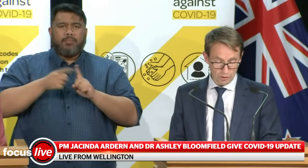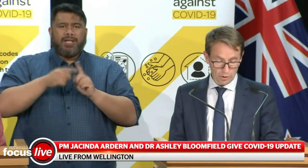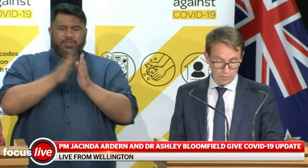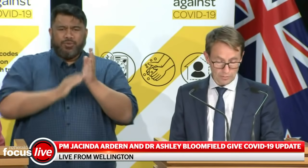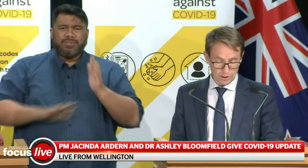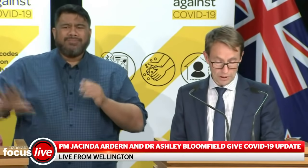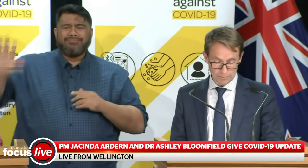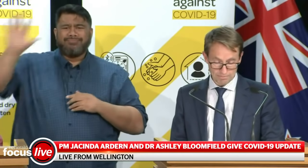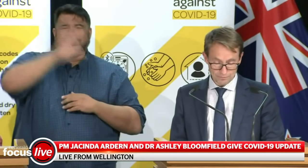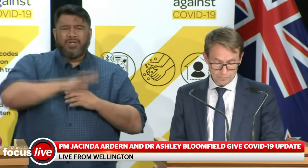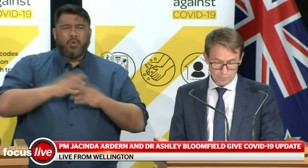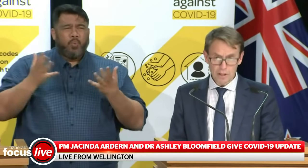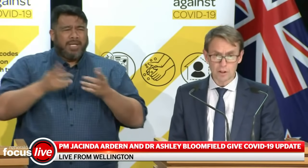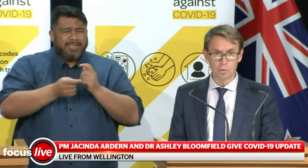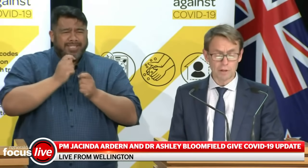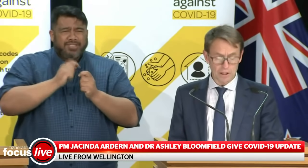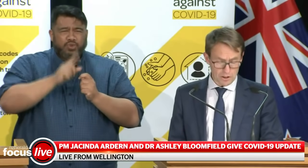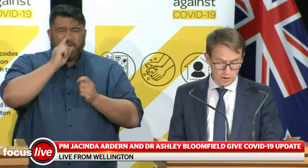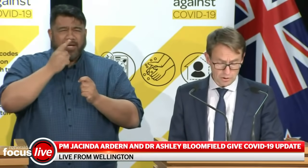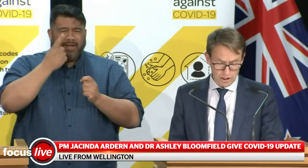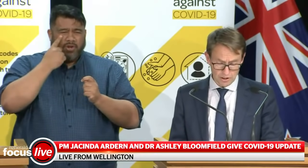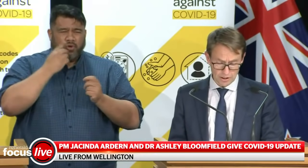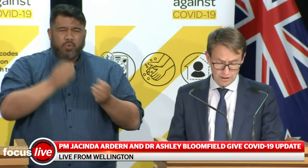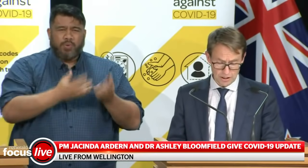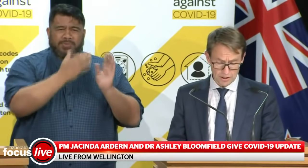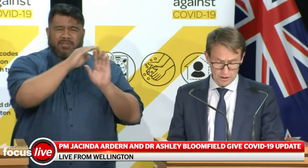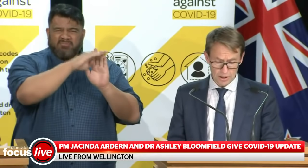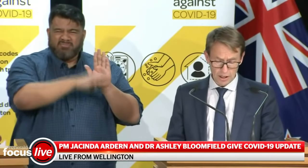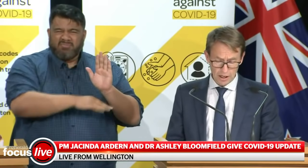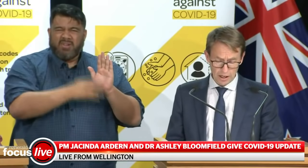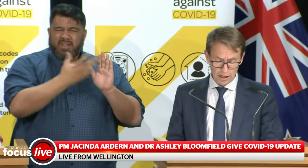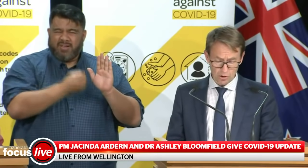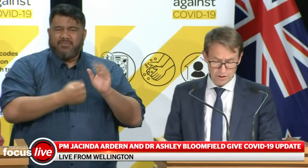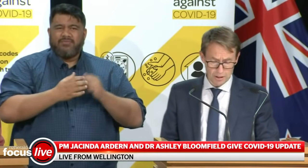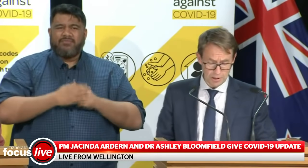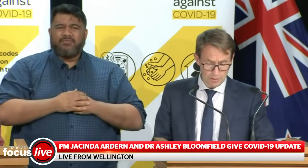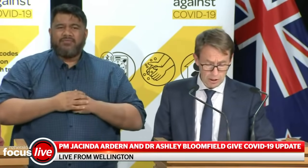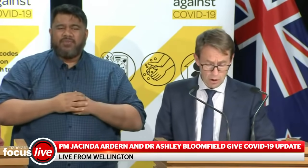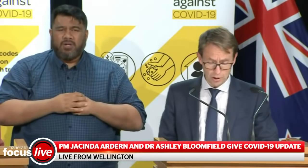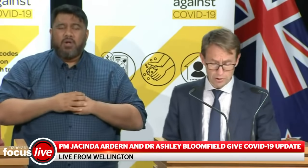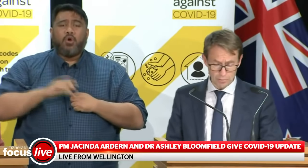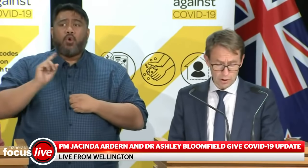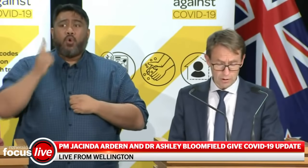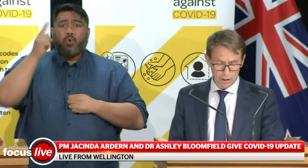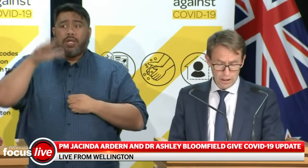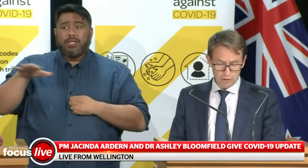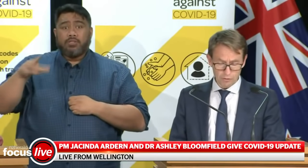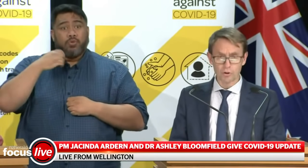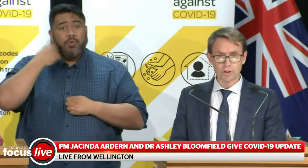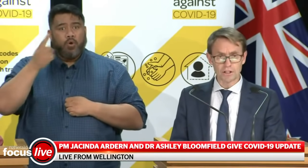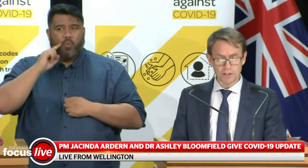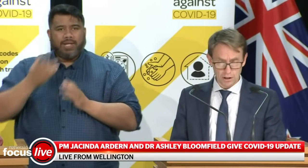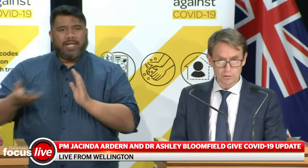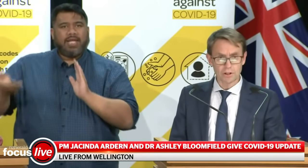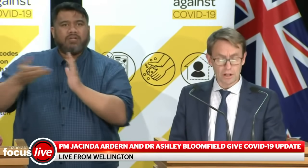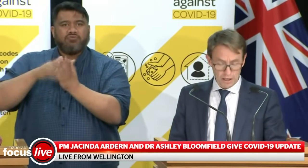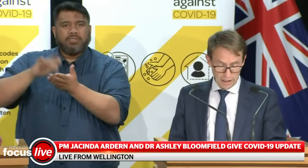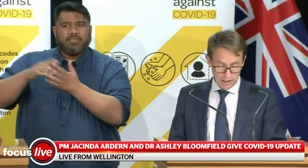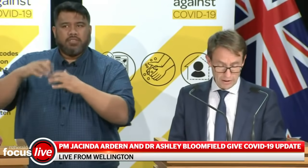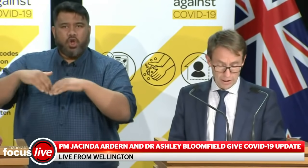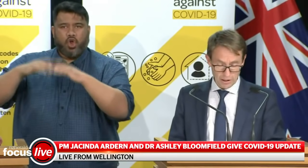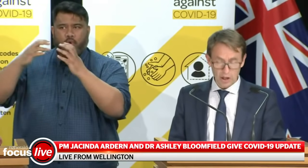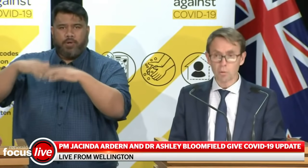on the HealthPoint website. There will be additional testing centres across Tamaki Makaurau tomorrow, further